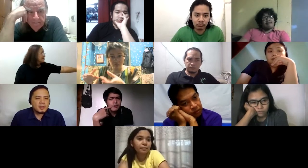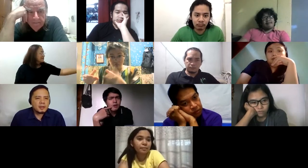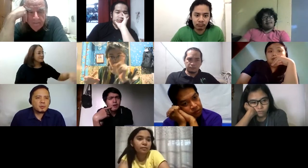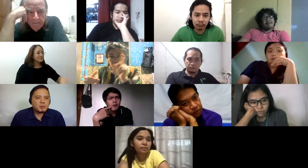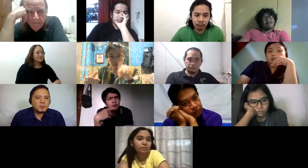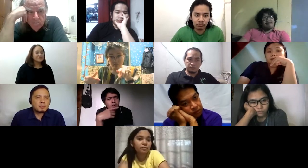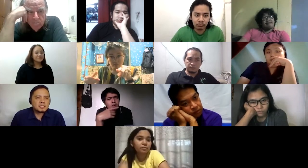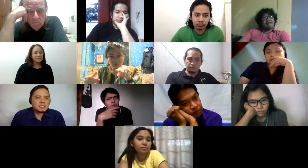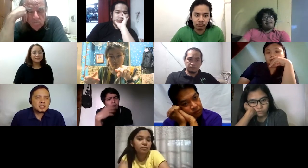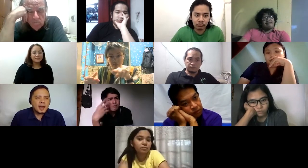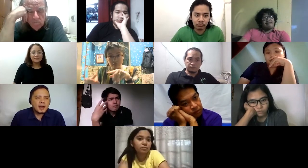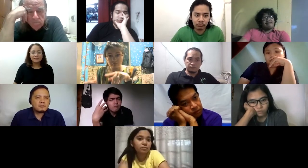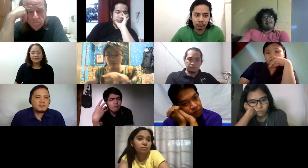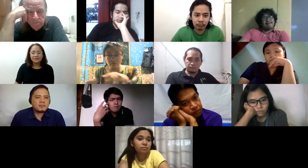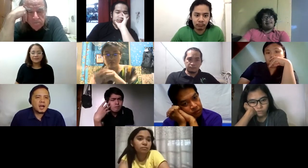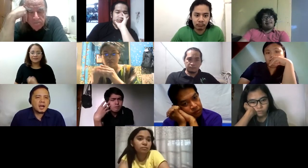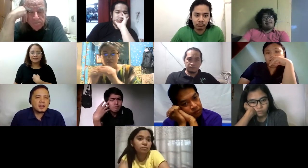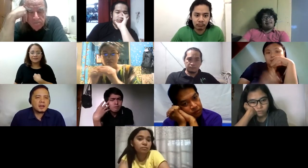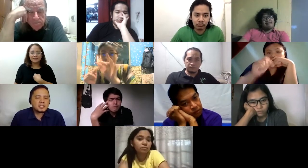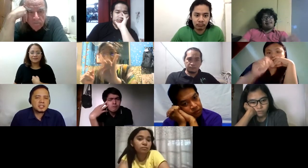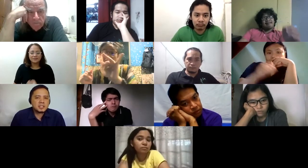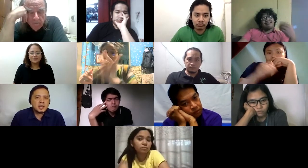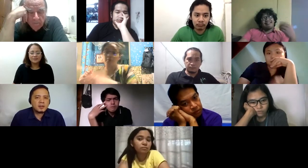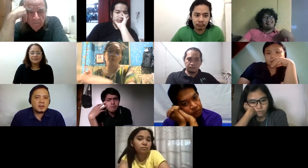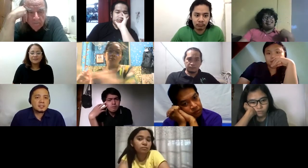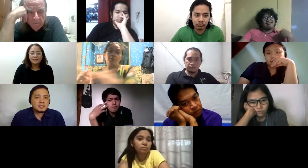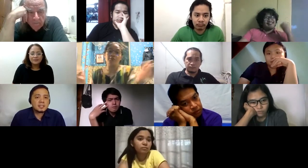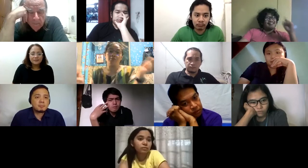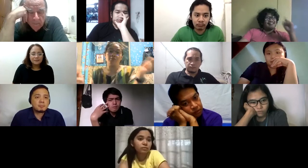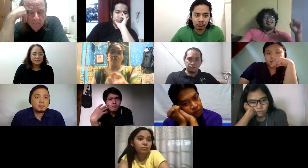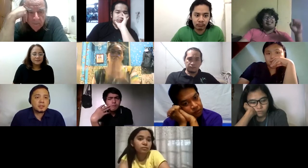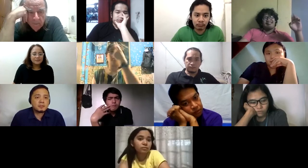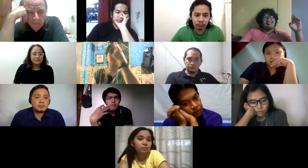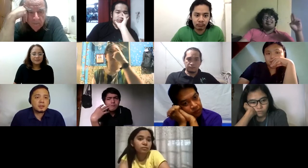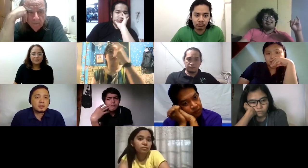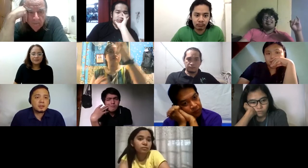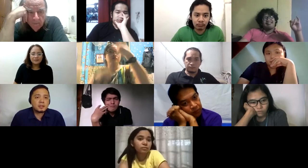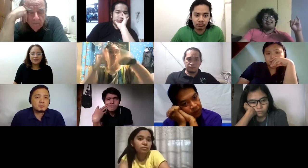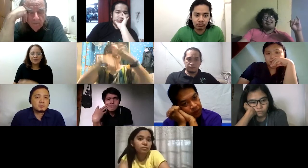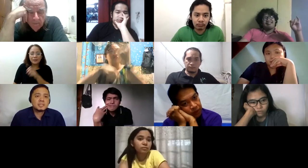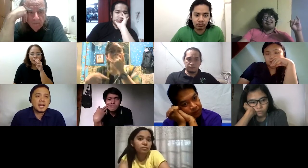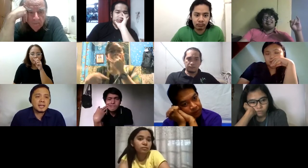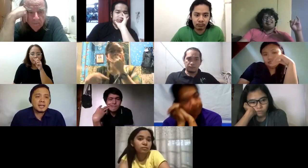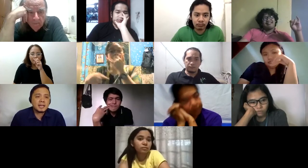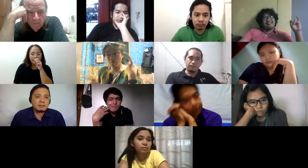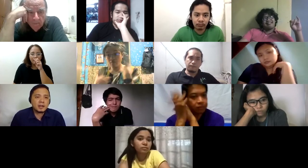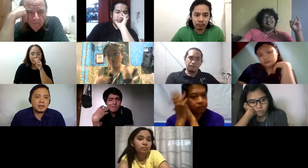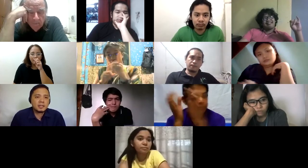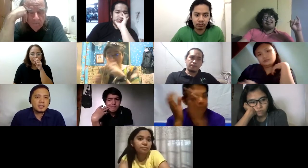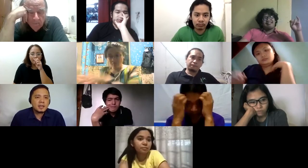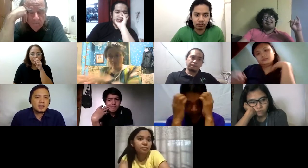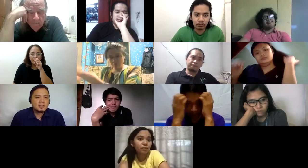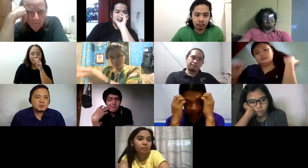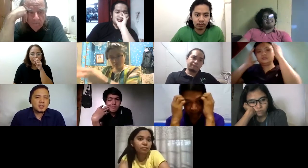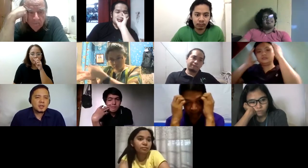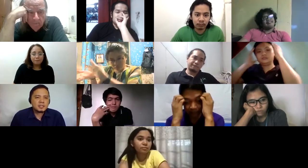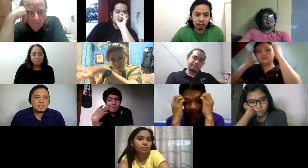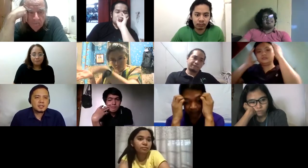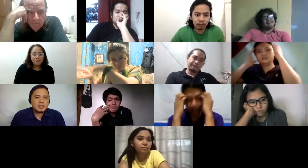it would be best to have the dictionary as a supplementary resource beside it, right? So that they can refer to